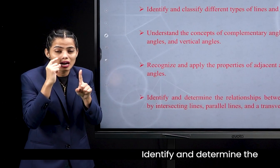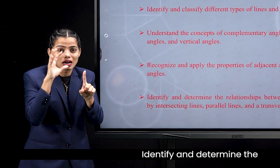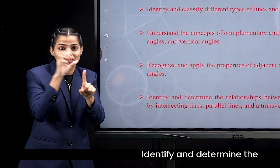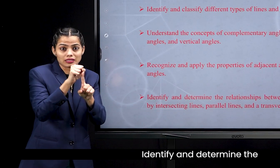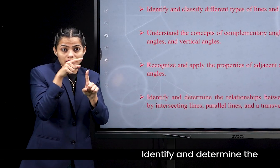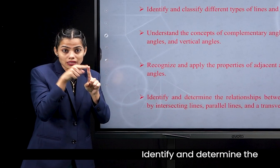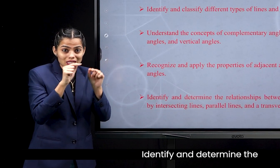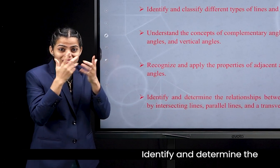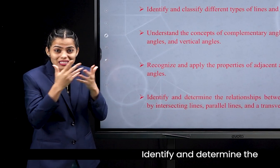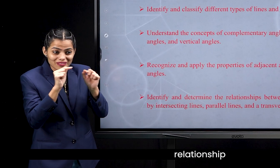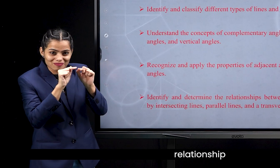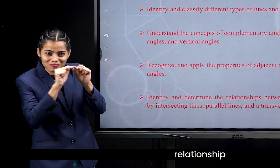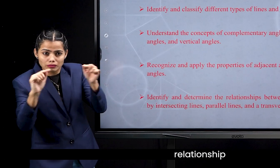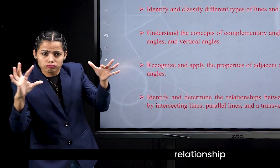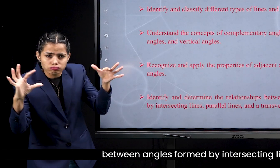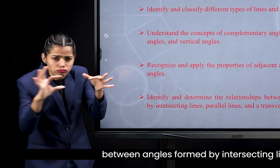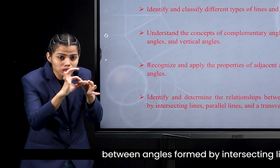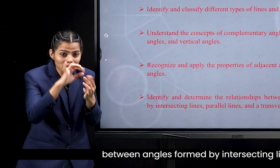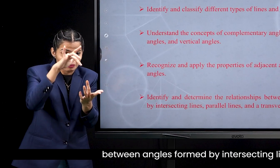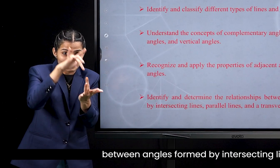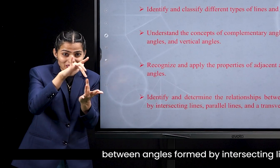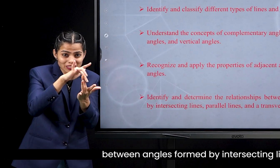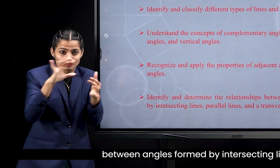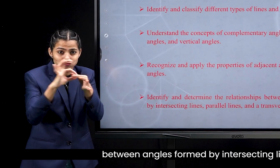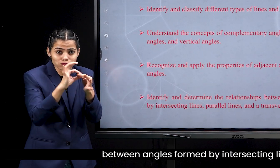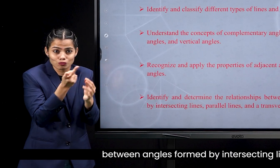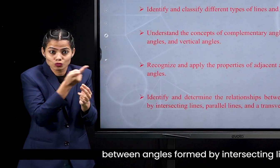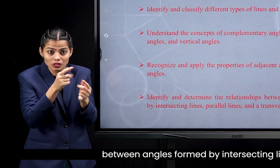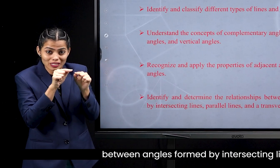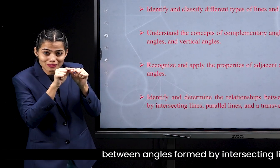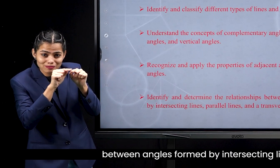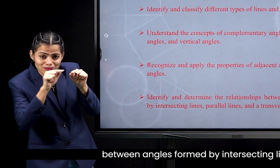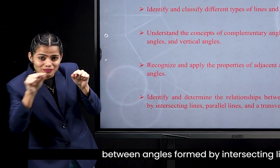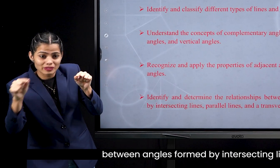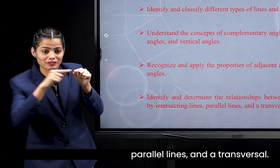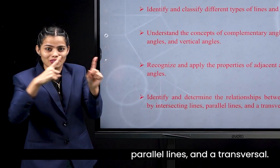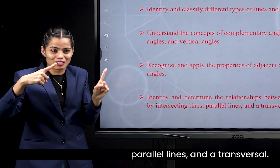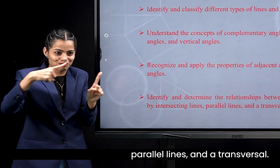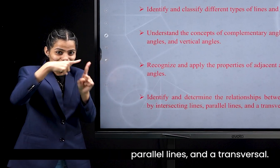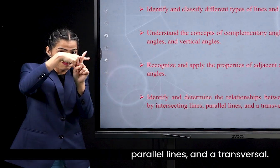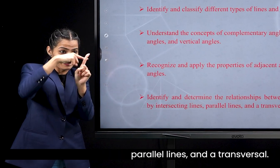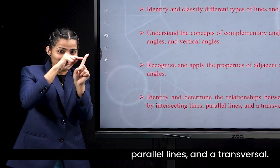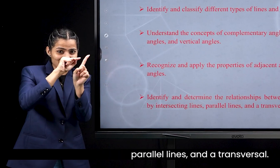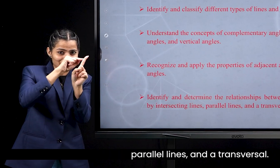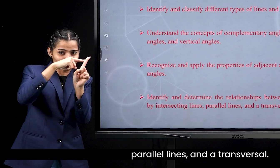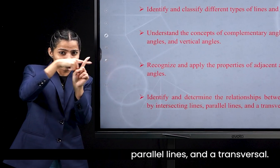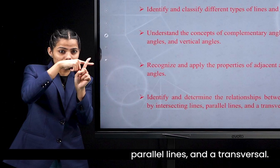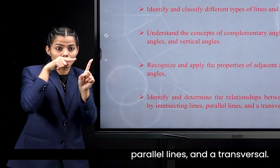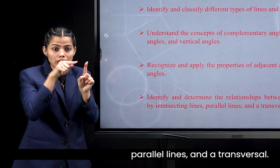Identify and determine the relationship between angles formed by intersecting lines, parallel lines, and a transversal.